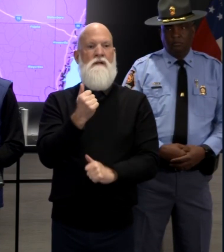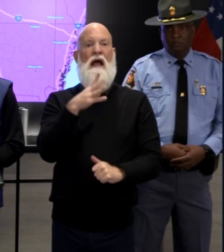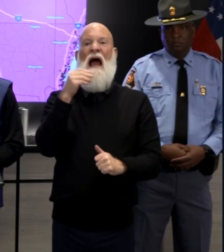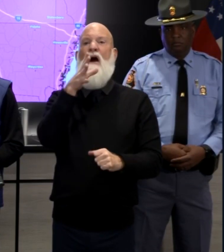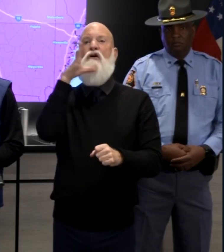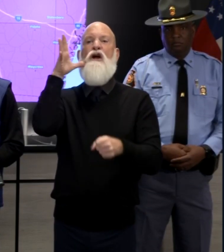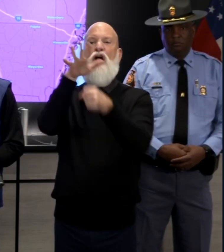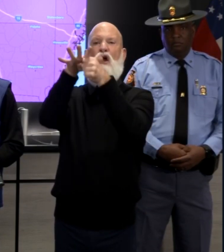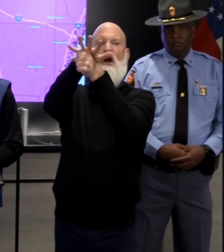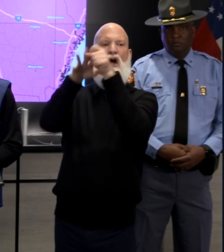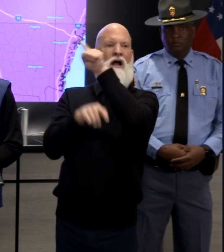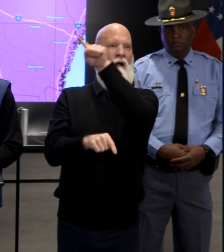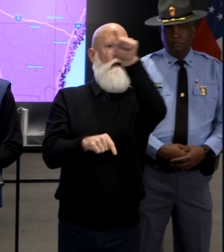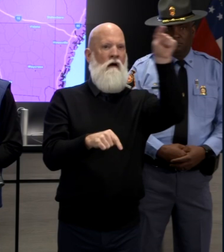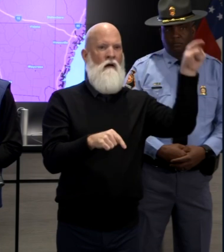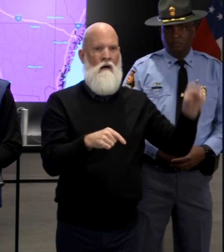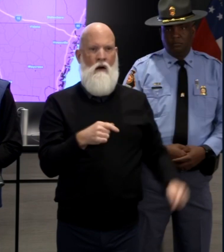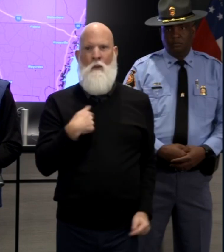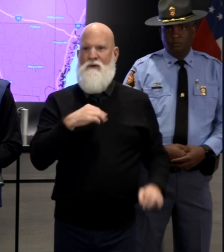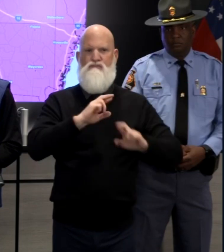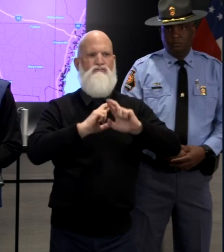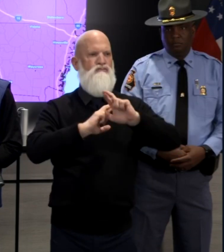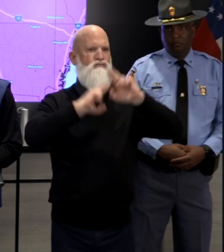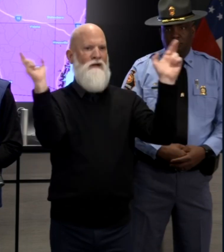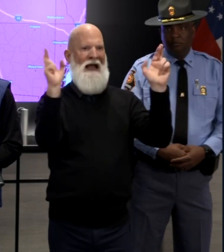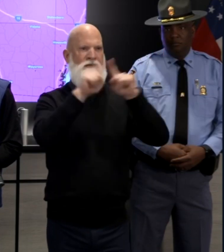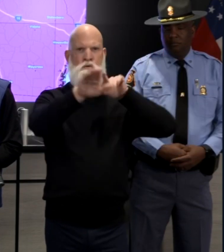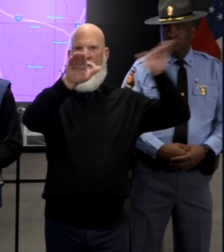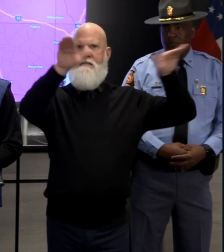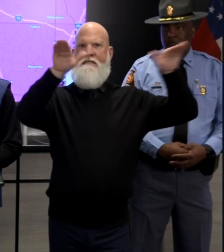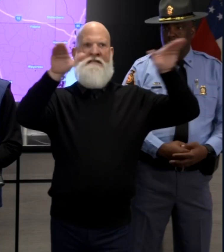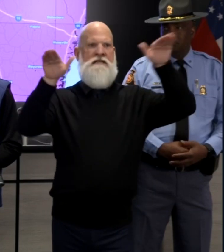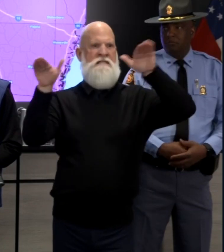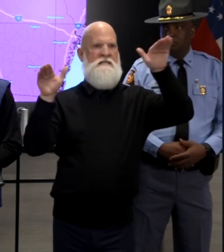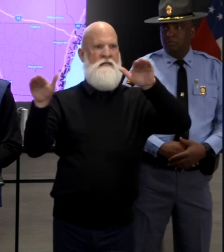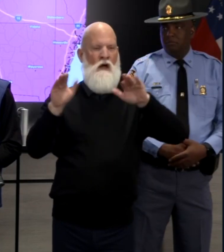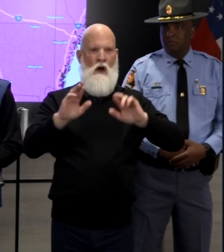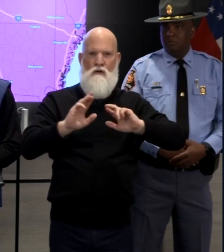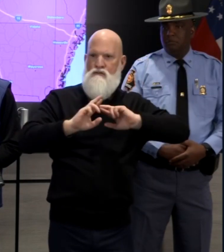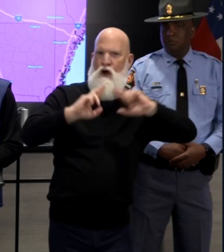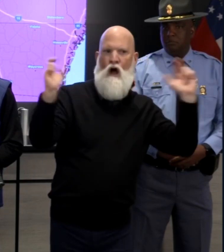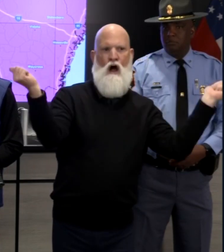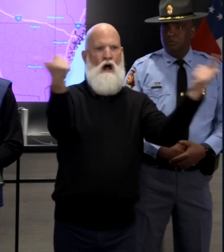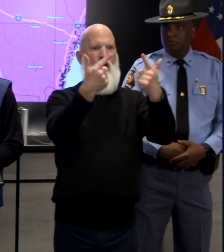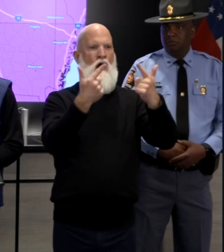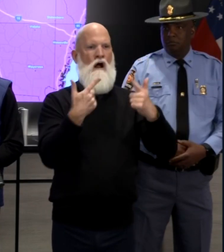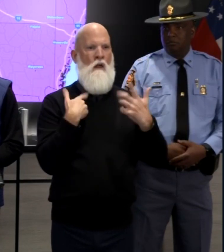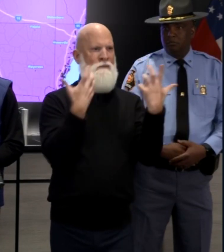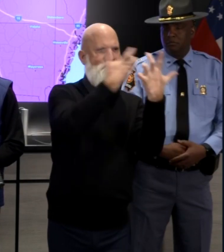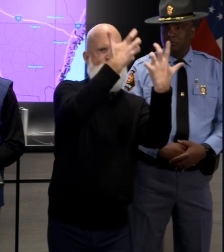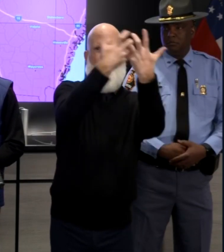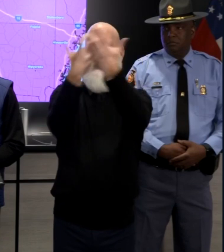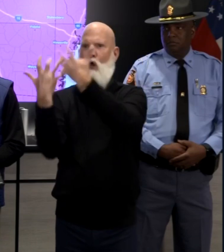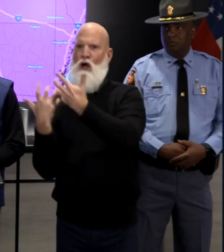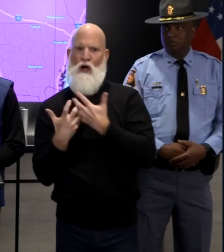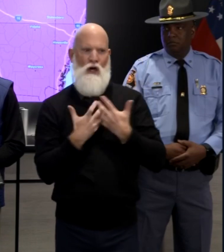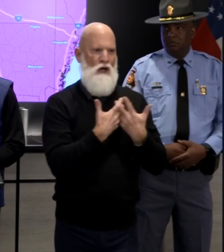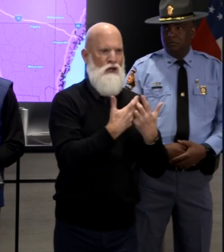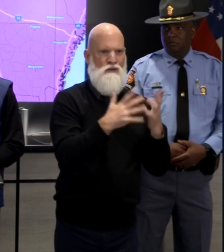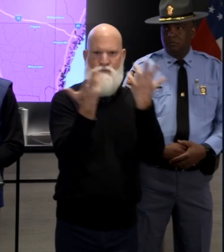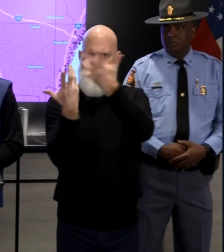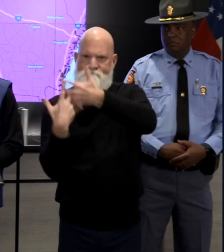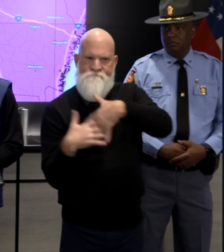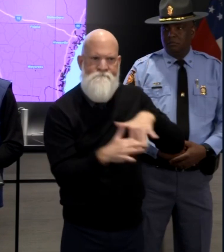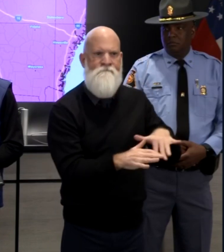like, any other storm we got. We're in touch with all our partners, all our private sector partners, all our resources, and, they're ready to deploy. I